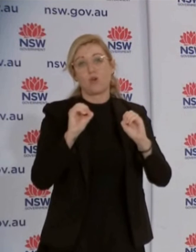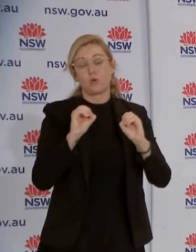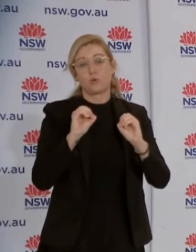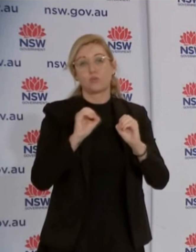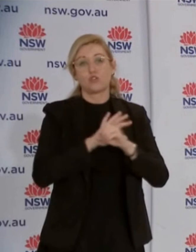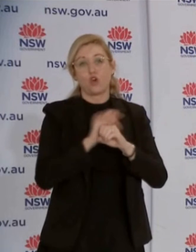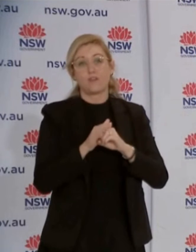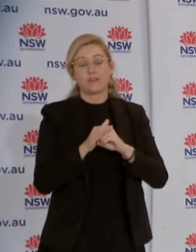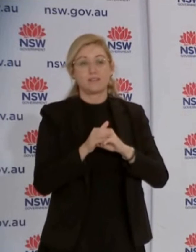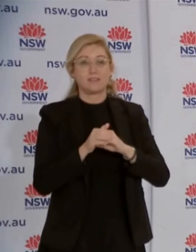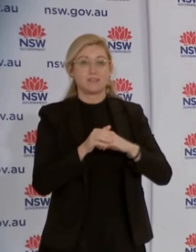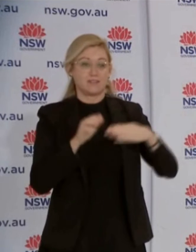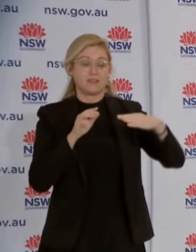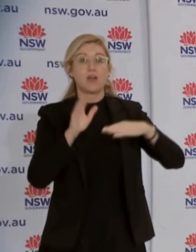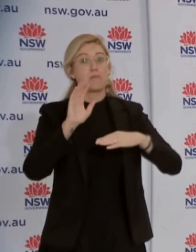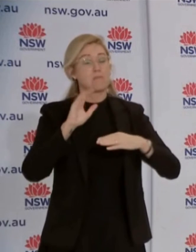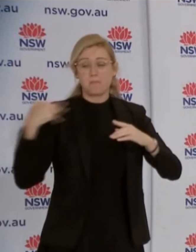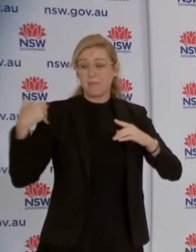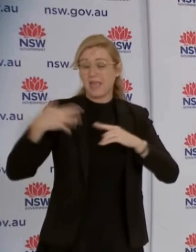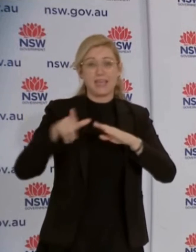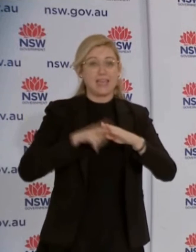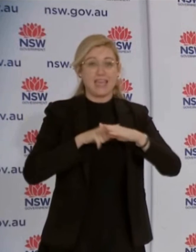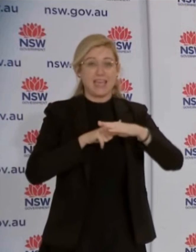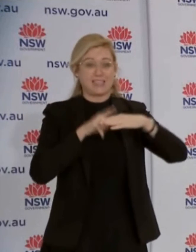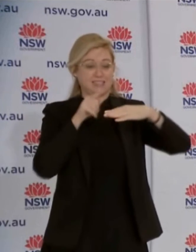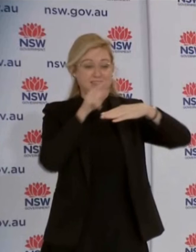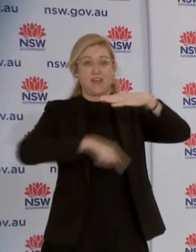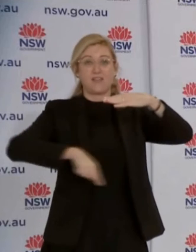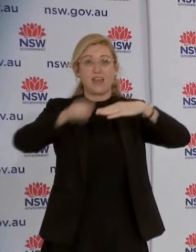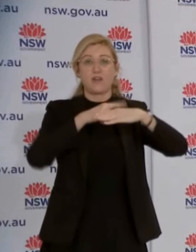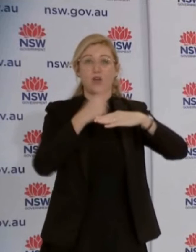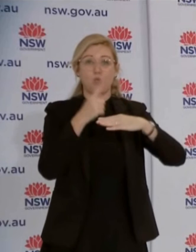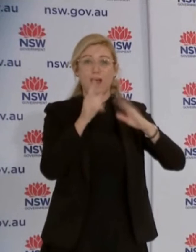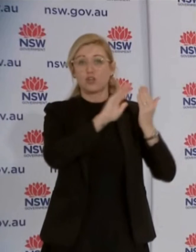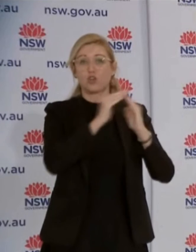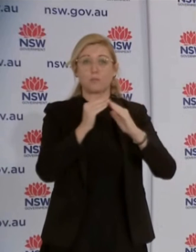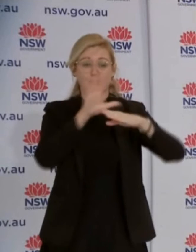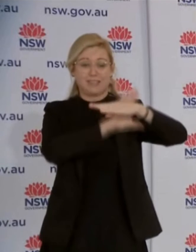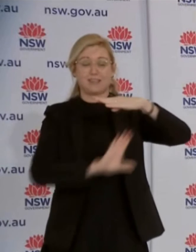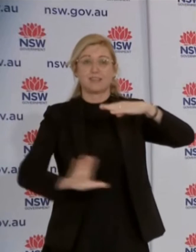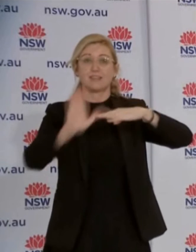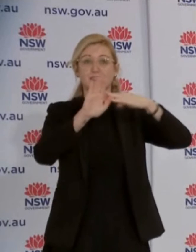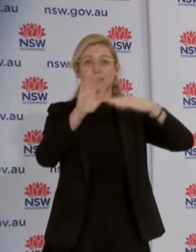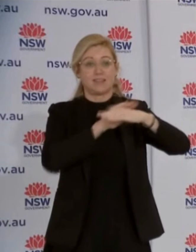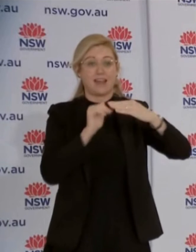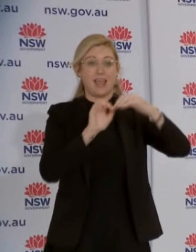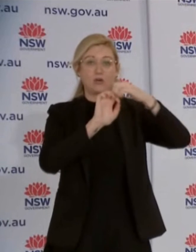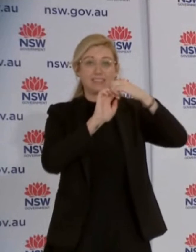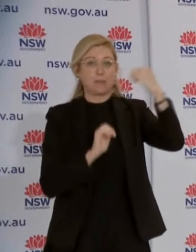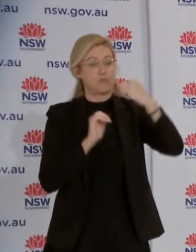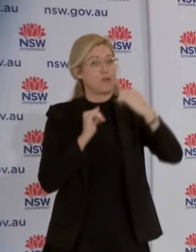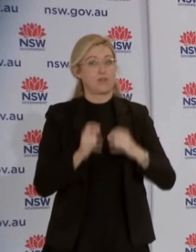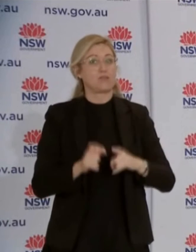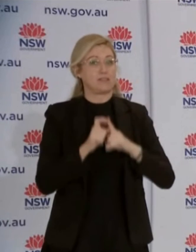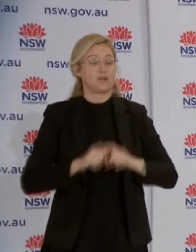who've functioned as one for generations. Just show that level of compassion and also, I guess, pragmatism. And I appreciate this